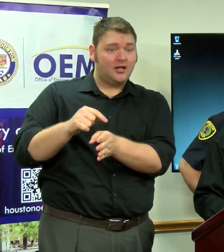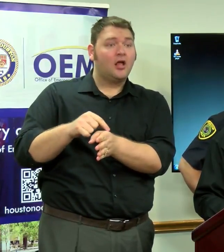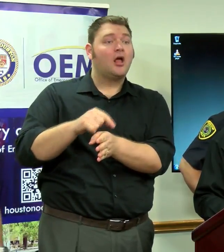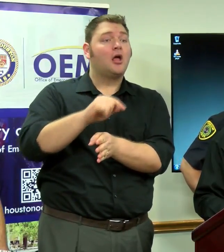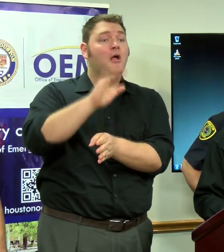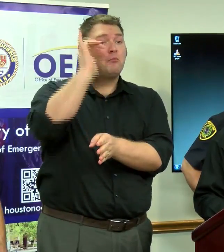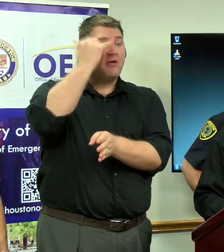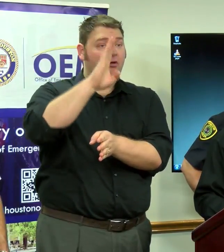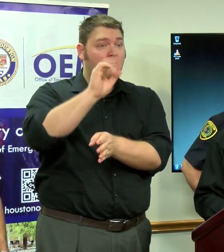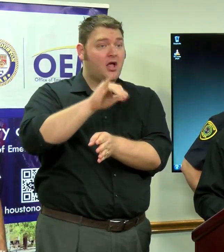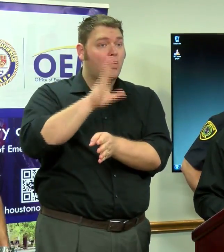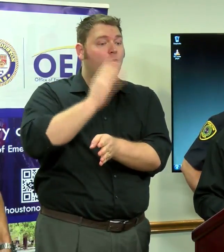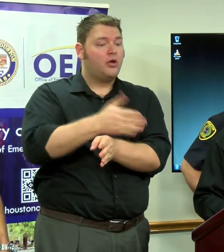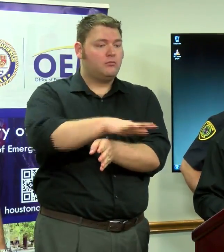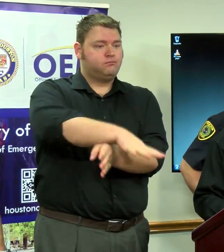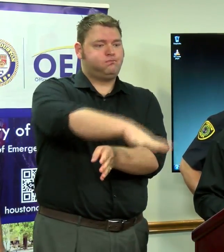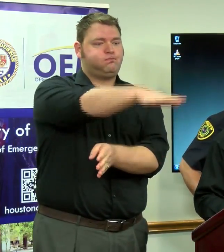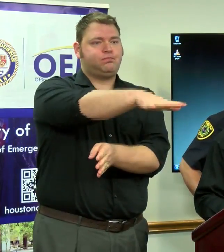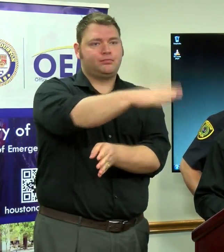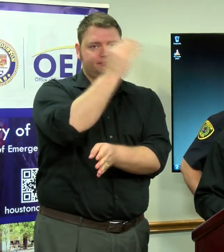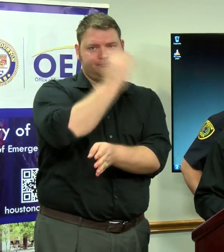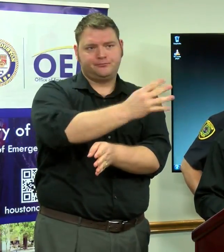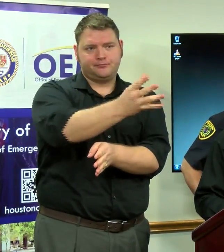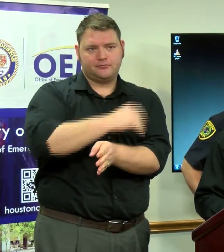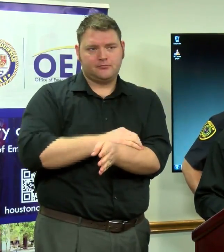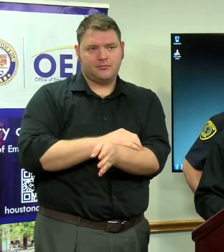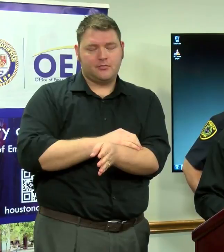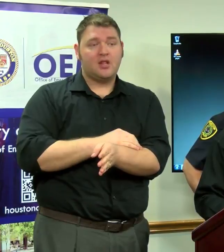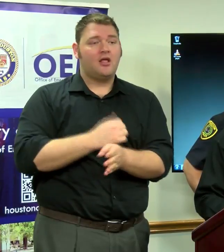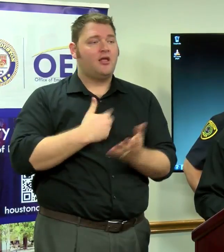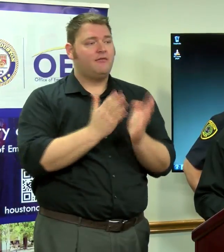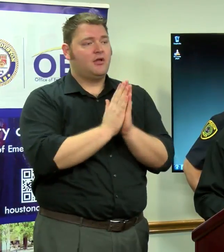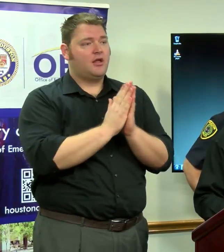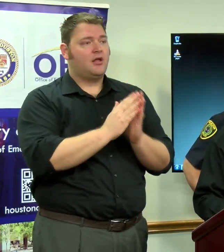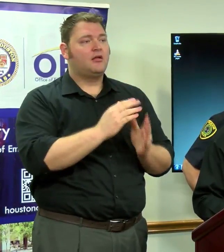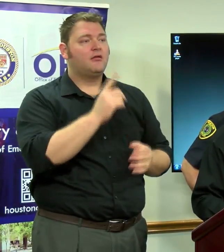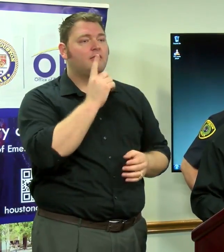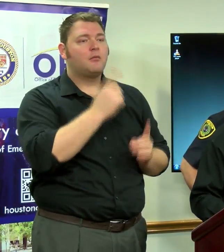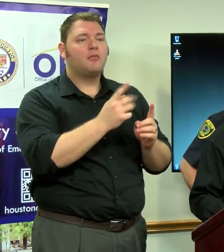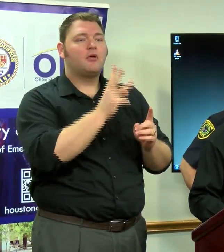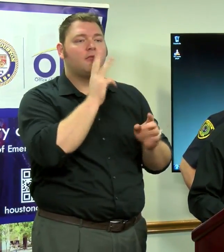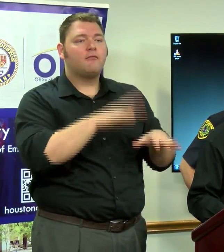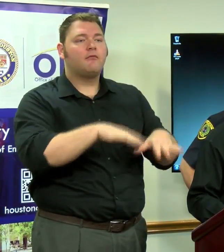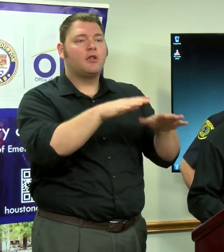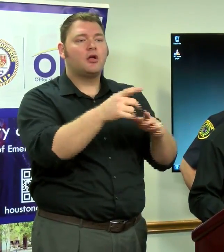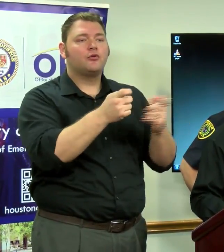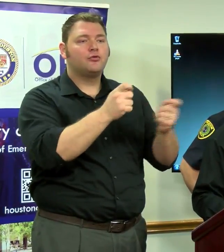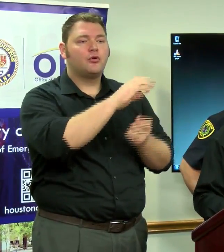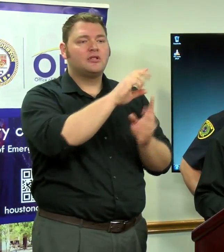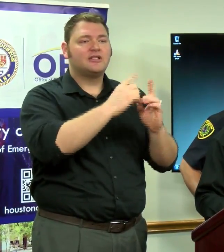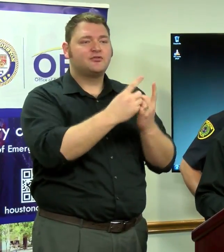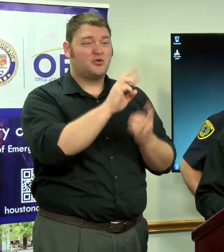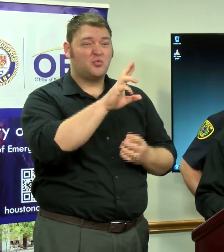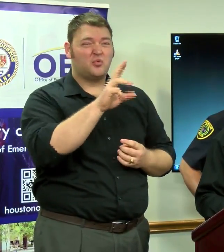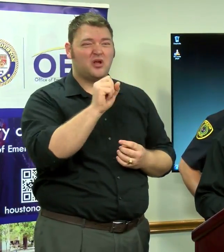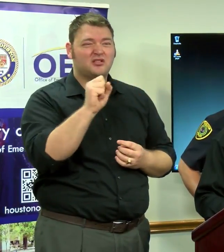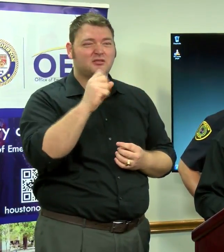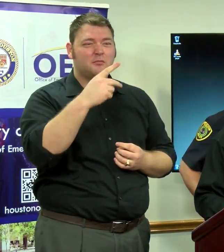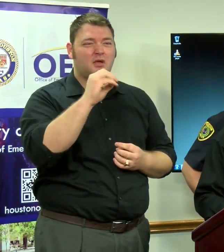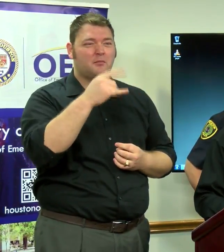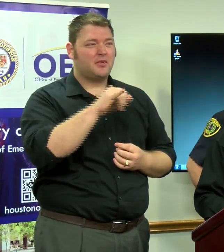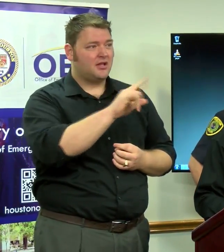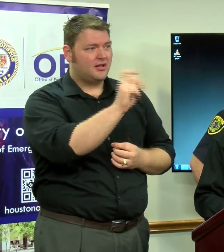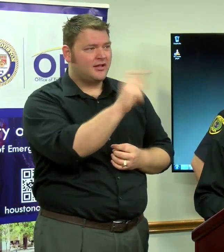will increase. When I asked this morning Russ Poppy from the Harris County Flood Control District, could he quantify what that means?